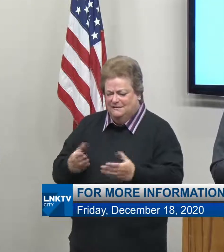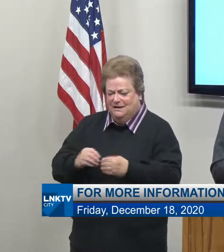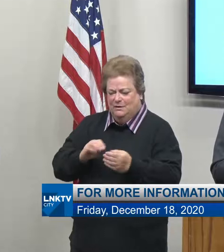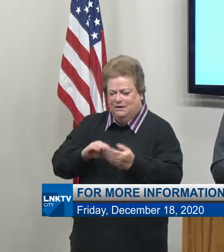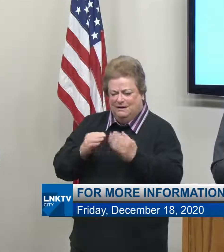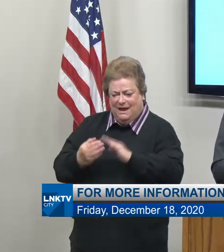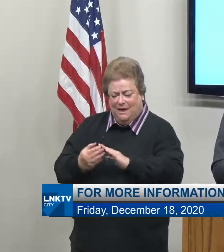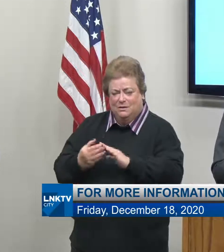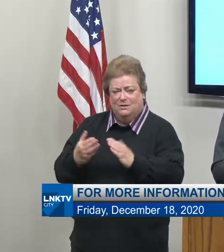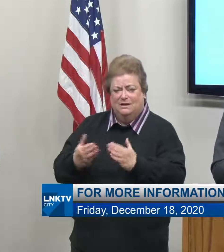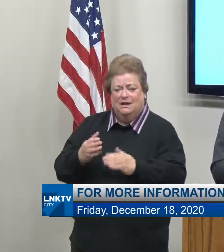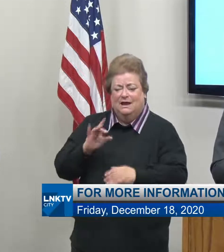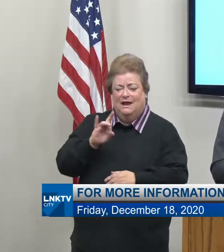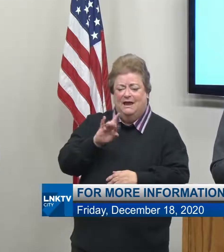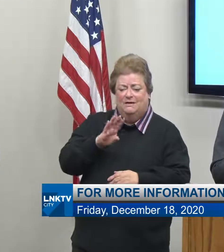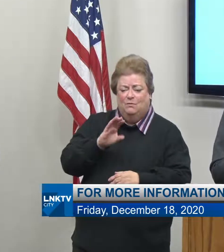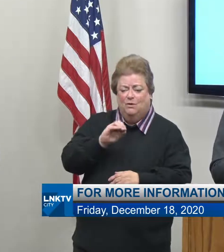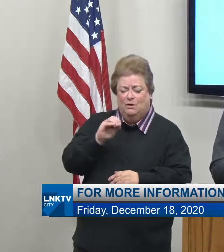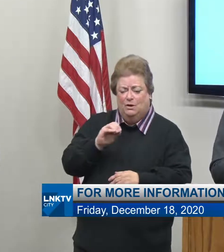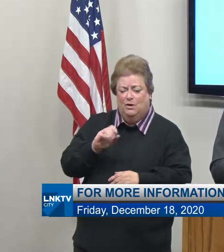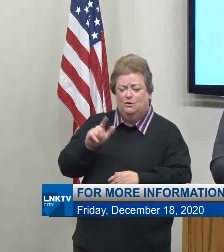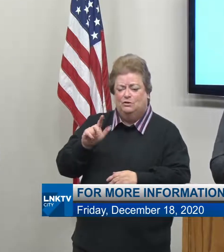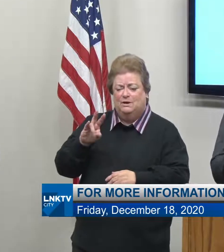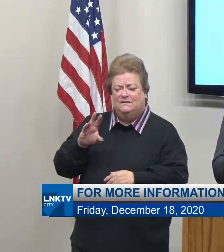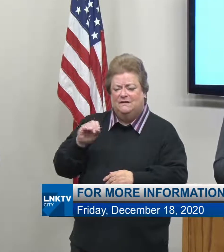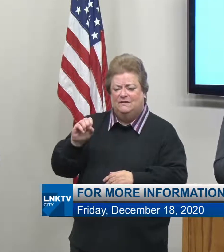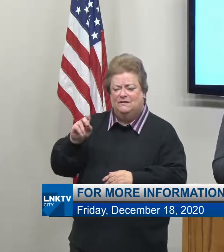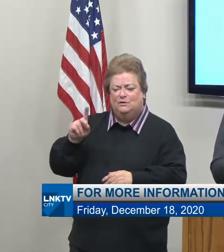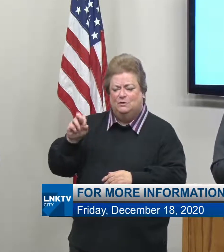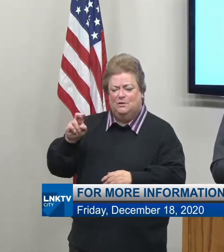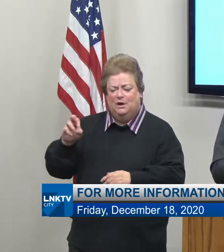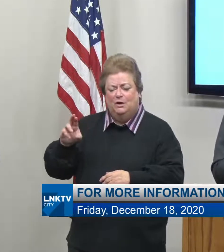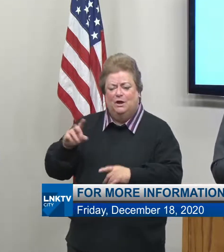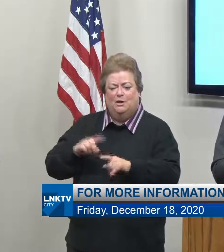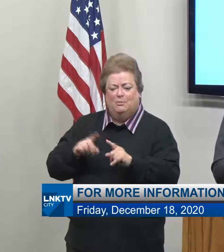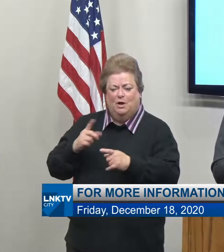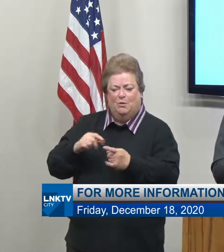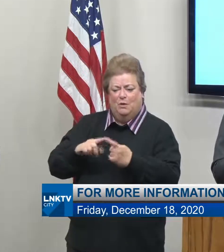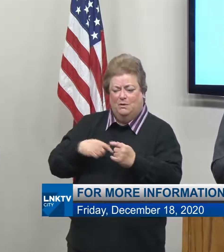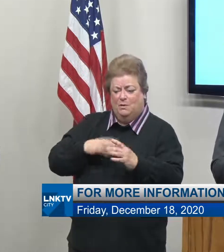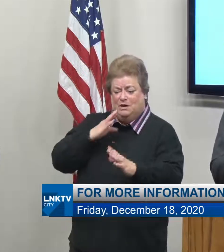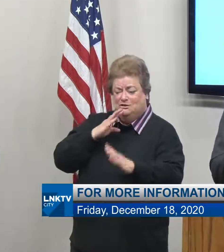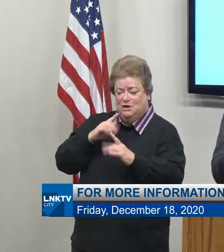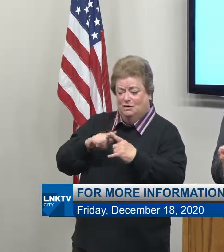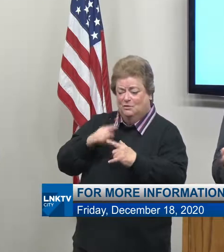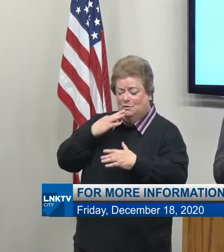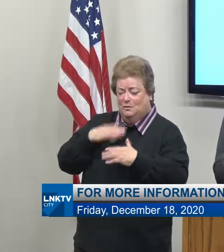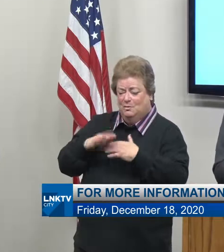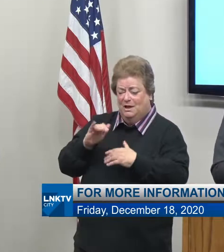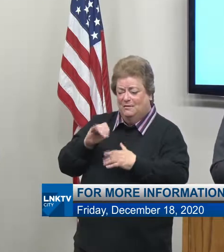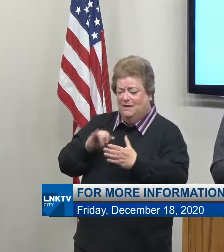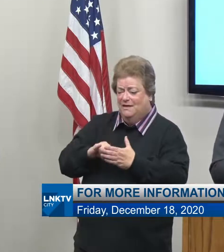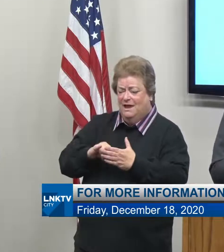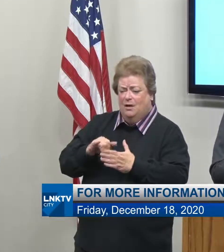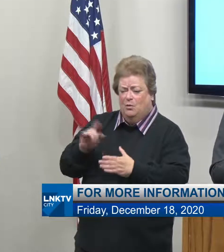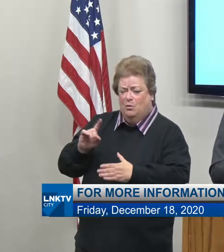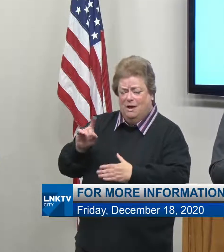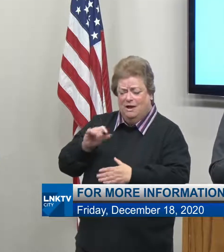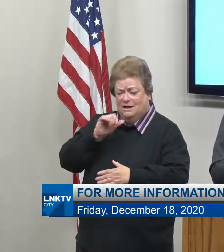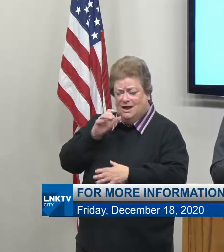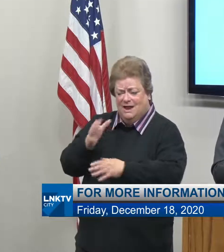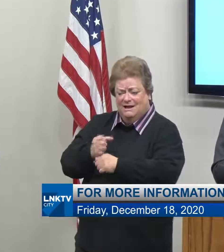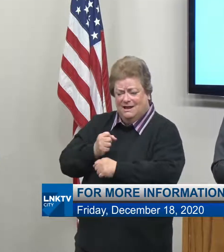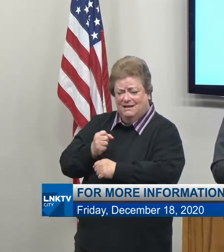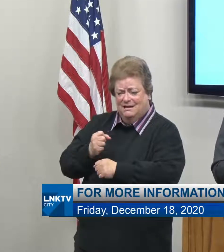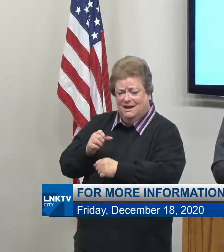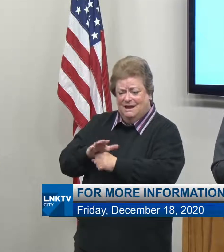can do that, and 84th and 27th and Superior. But when we talk to the blood bank, they've said that the one that doesn't get as much traffic as it maybe could